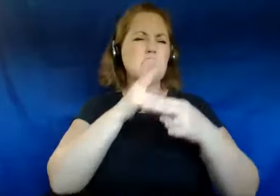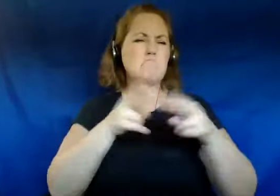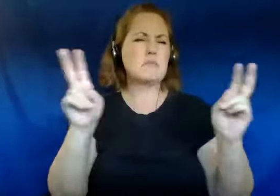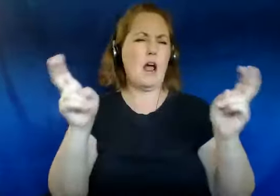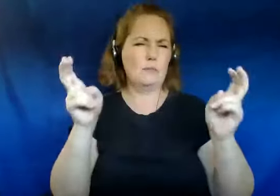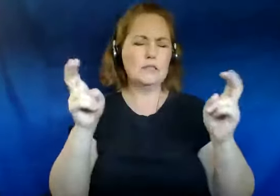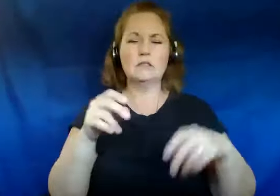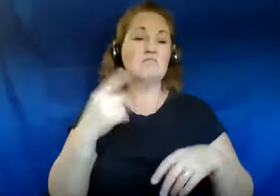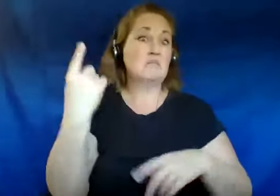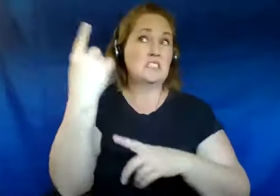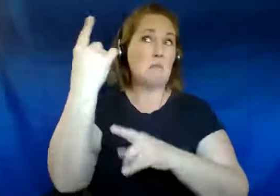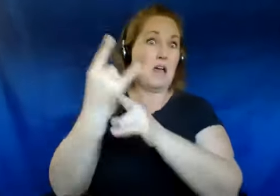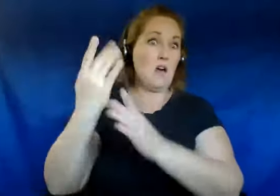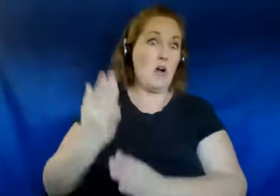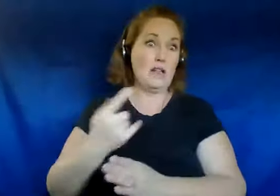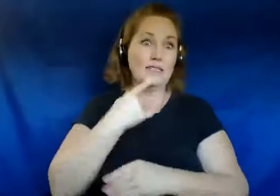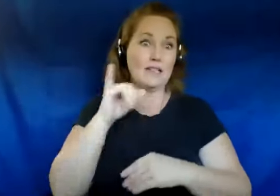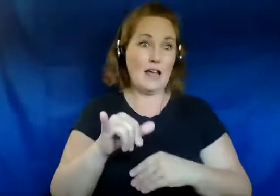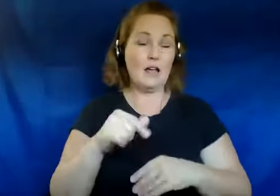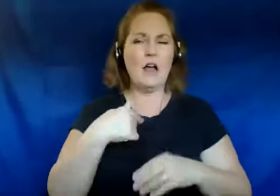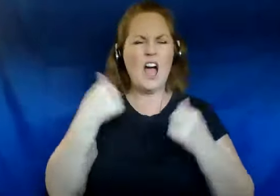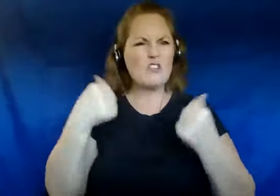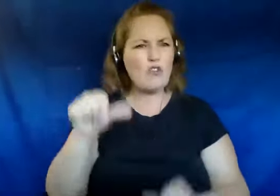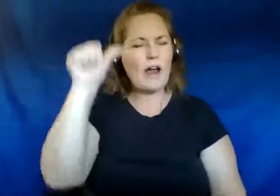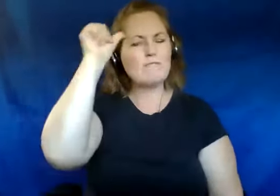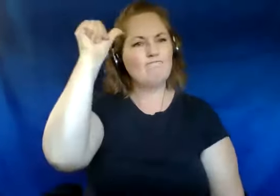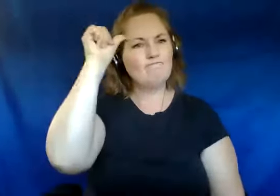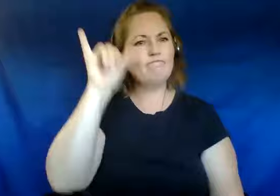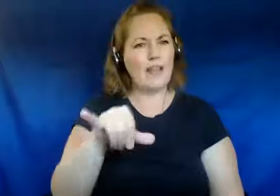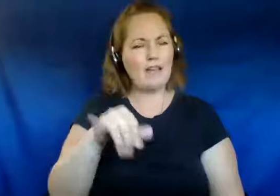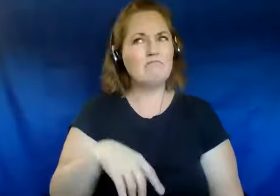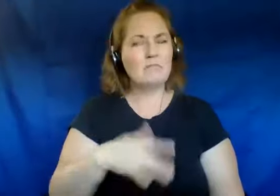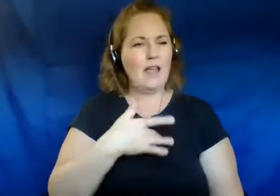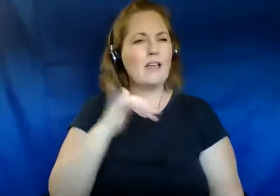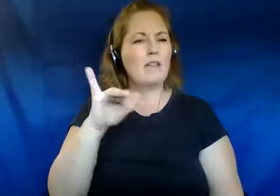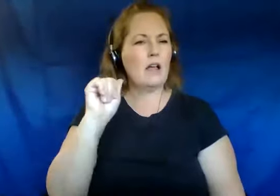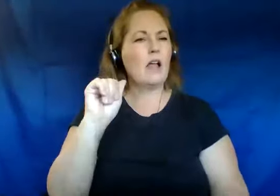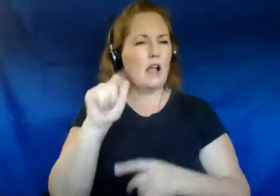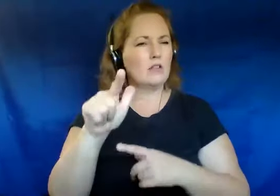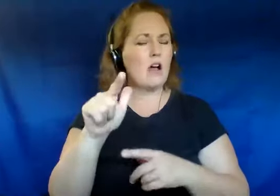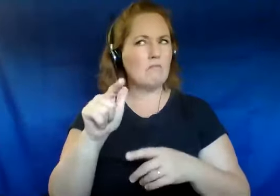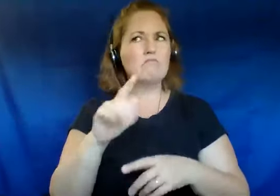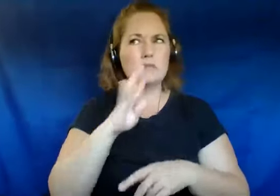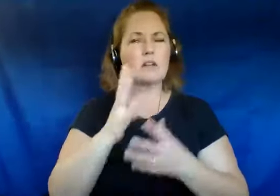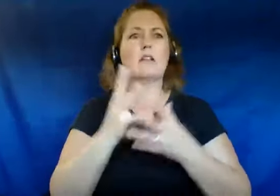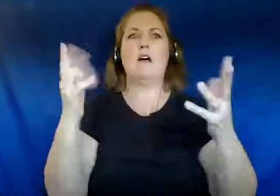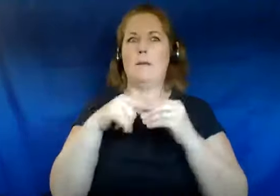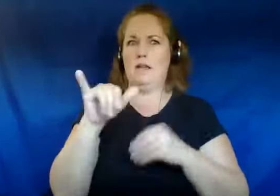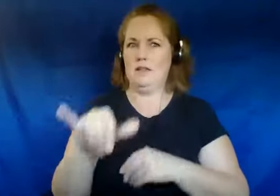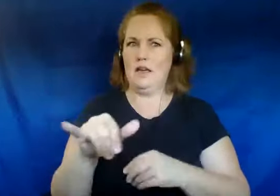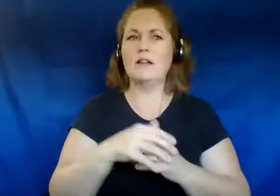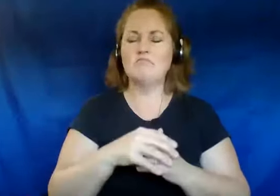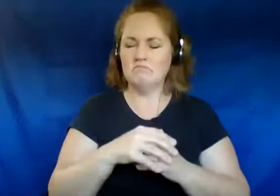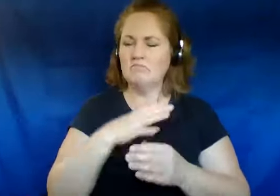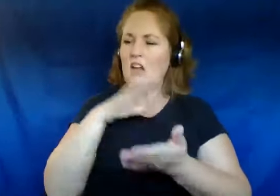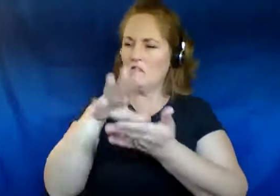that. And I try to remember that. And I think Al-Anon talks a lot about that. That's one of the things that I've